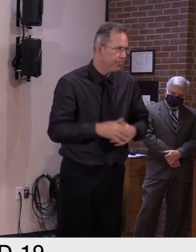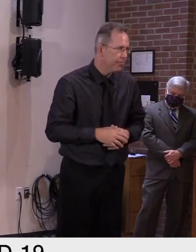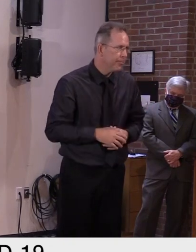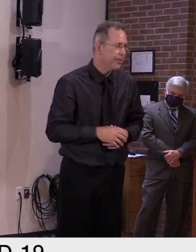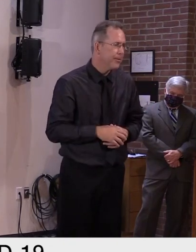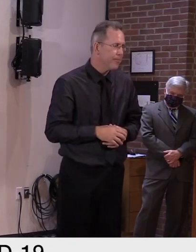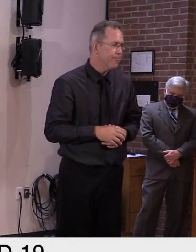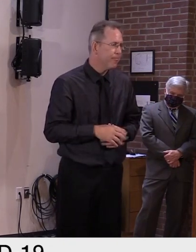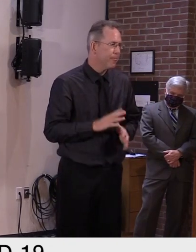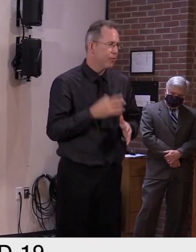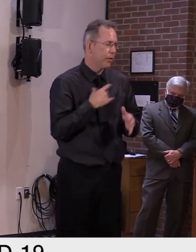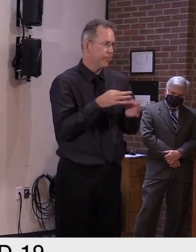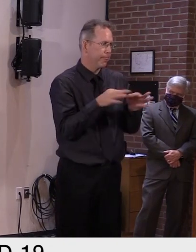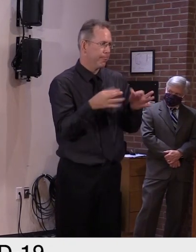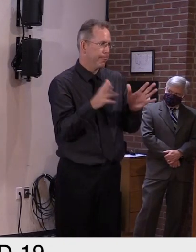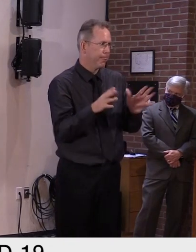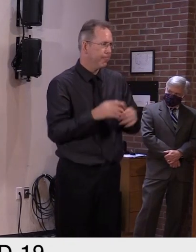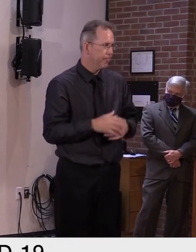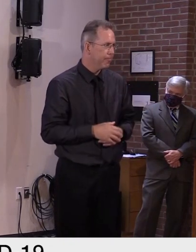Commissioner Levine. Okay, thank you.